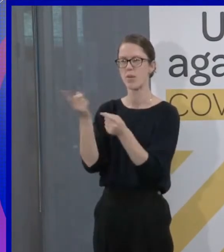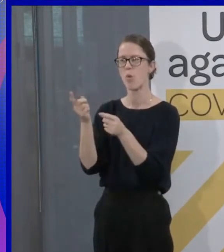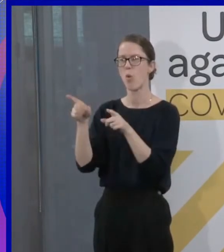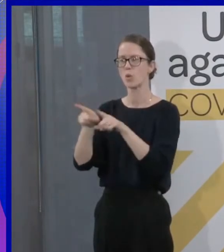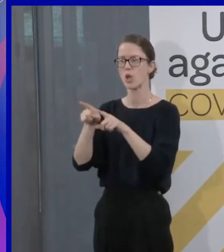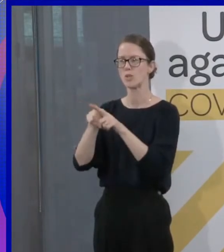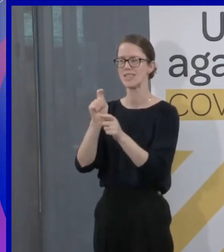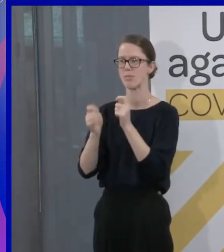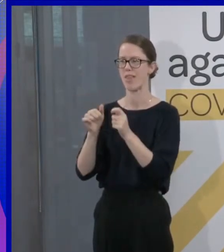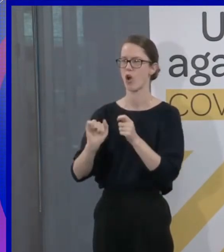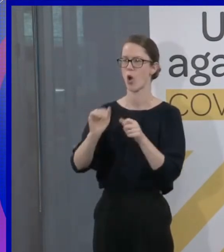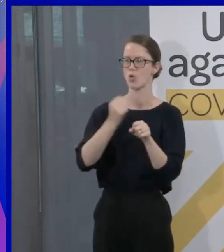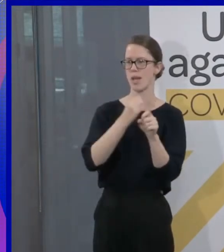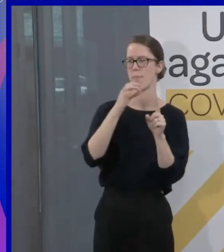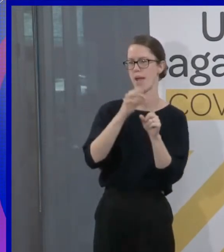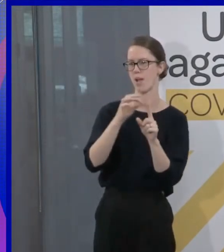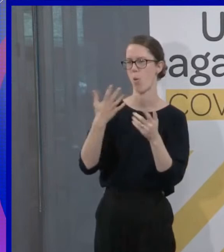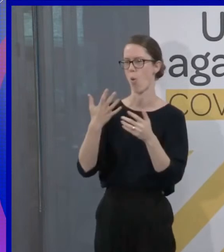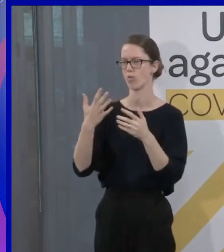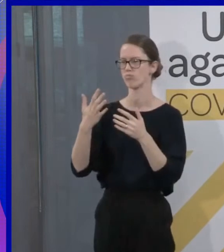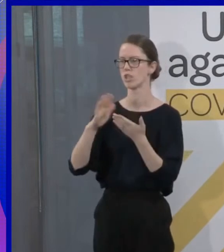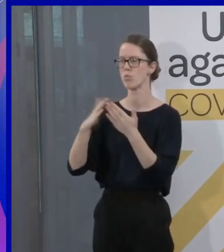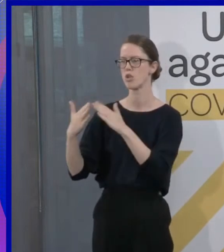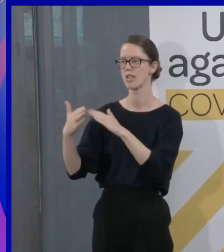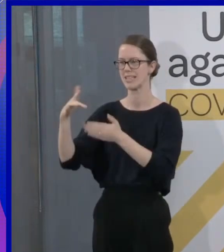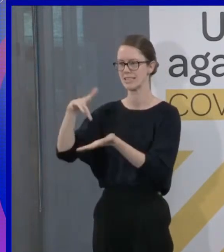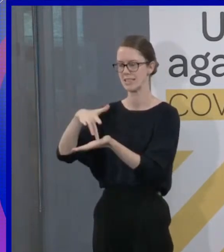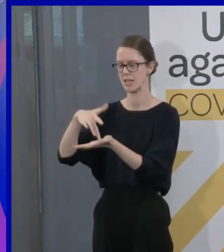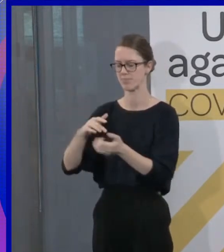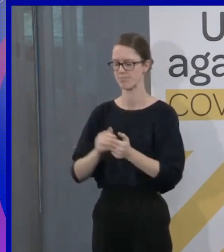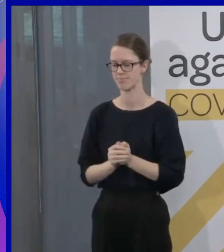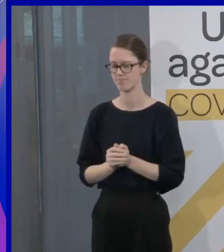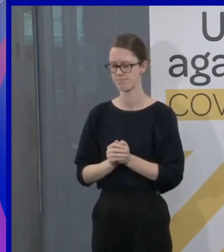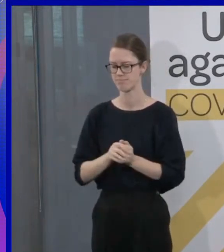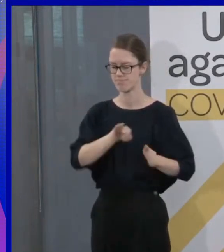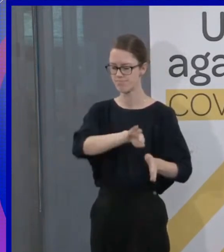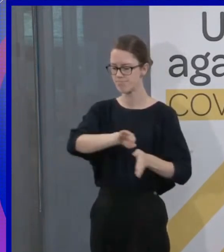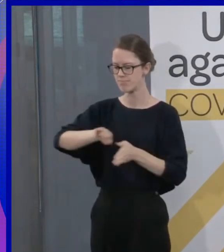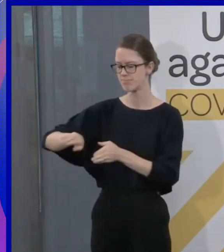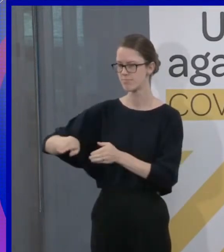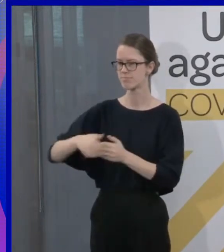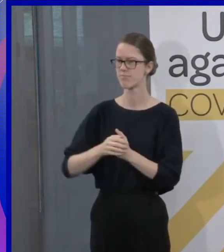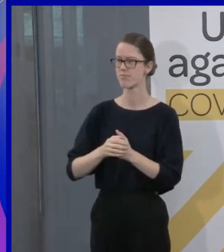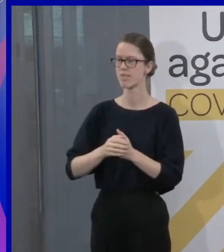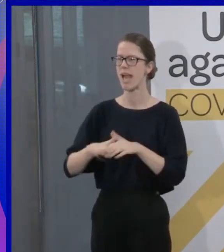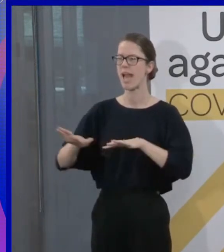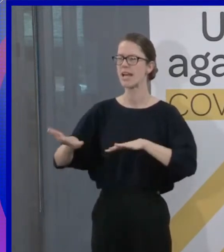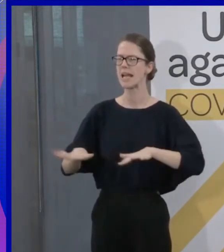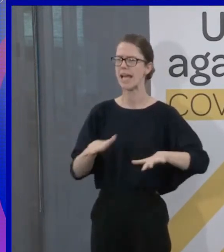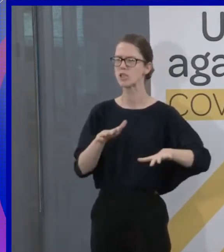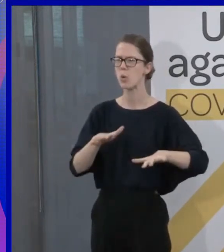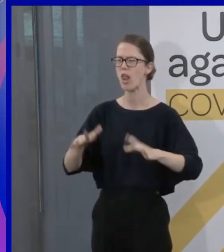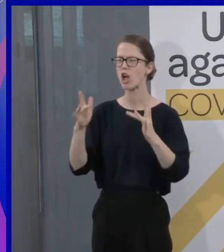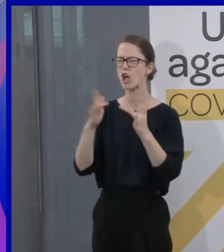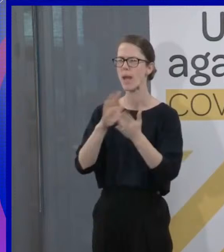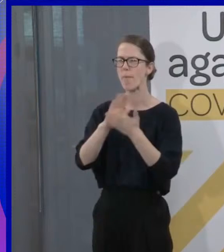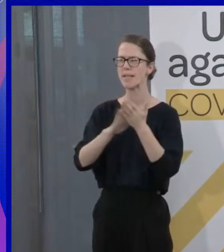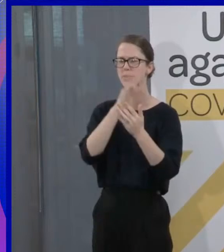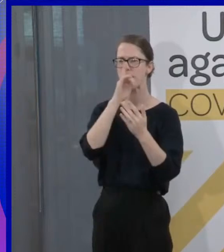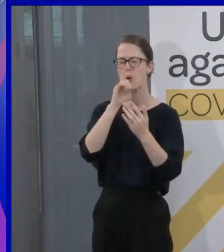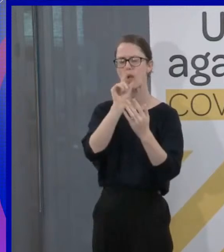or at CBACs. Just a word on casual contacts, and understandably there is a significant interest